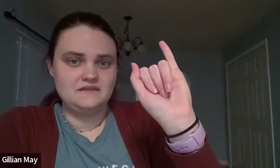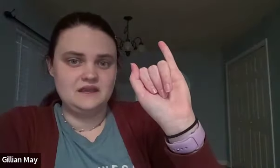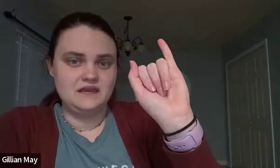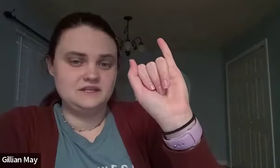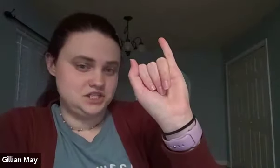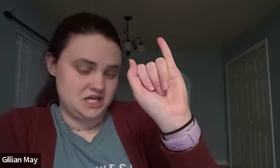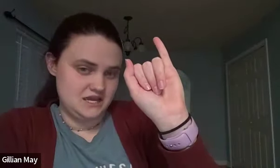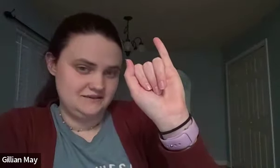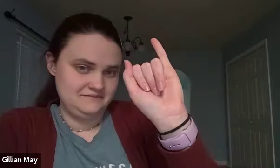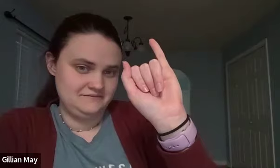then J,